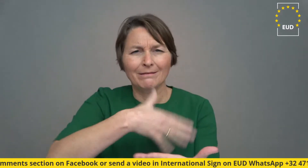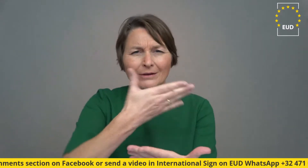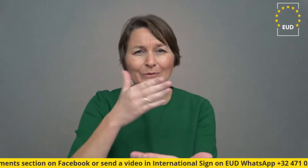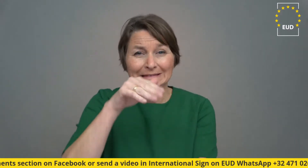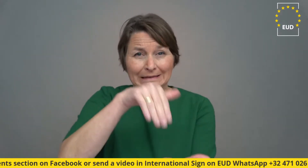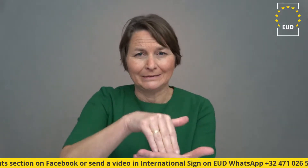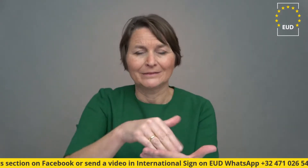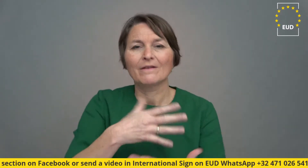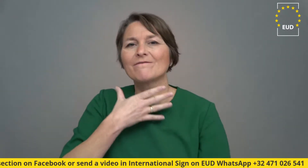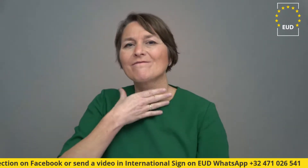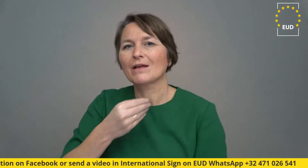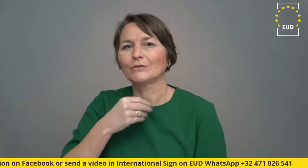visible.